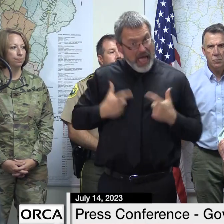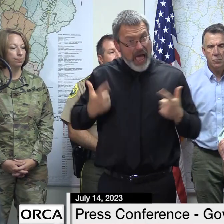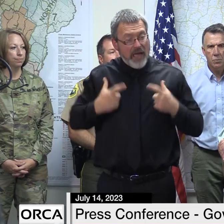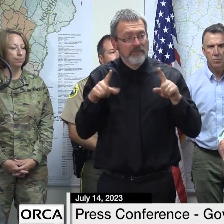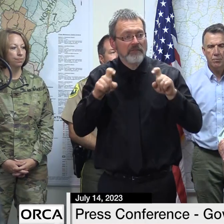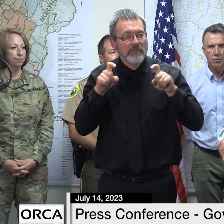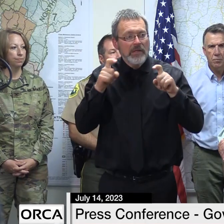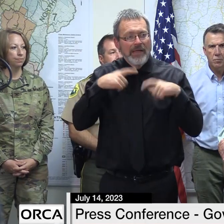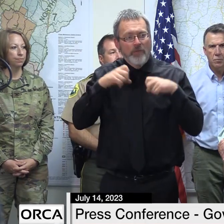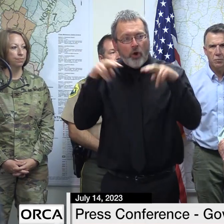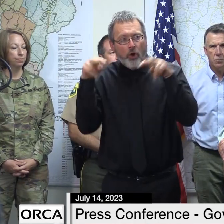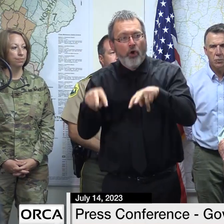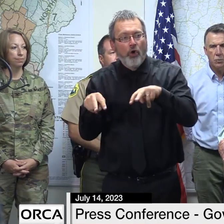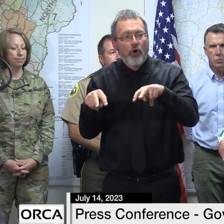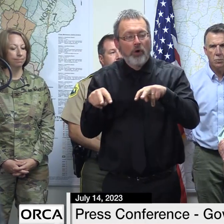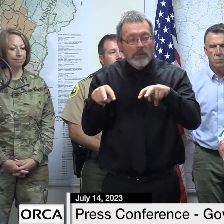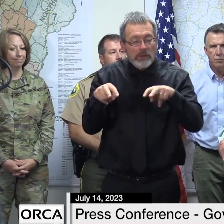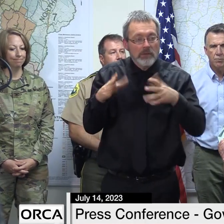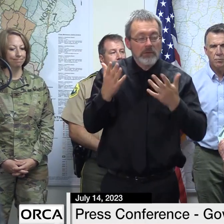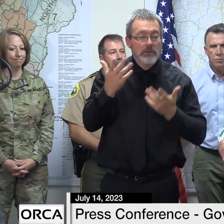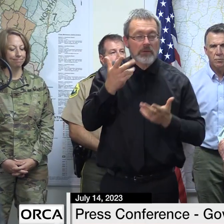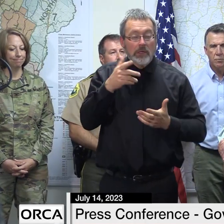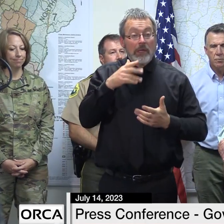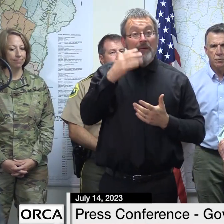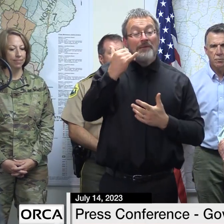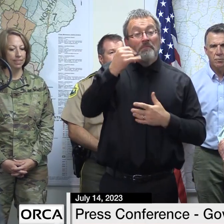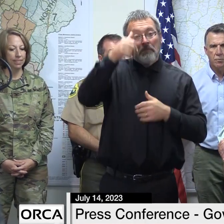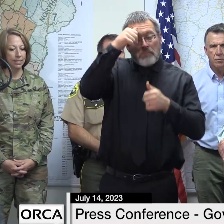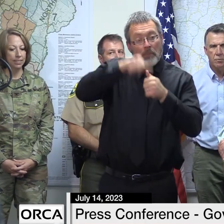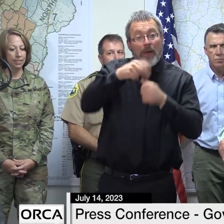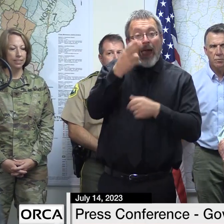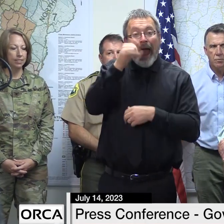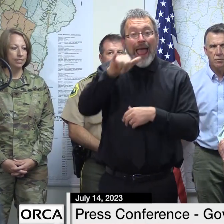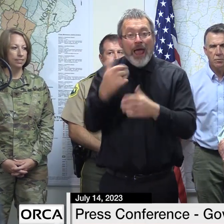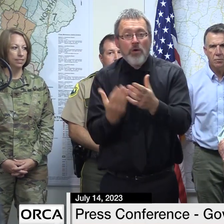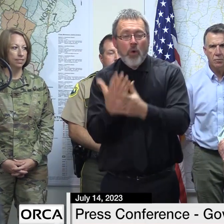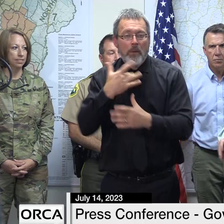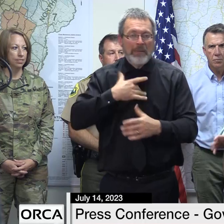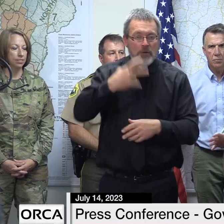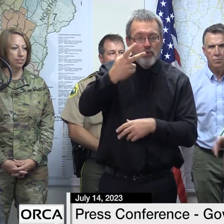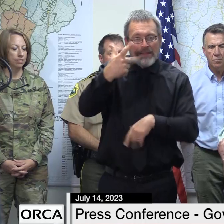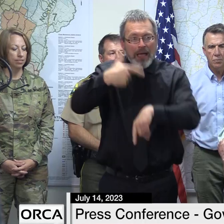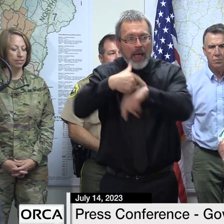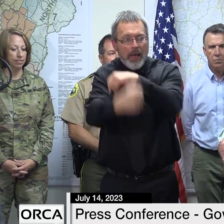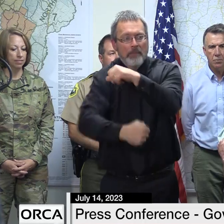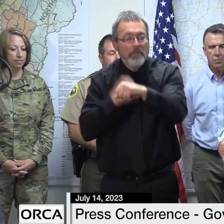been destroyed that maybe cannot be salvaged. So we're going to be testing both,